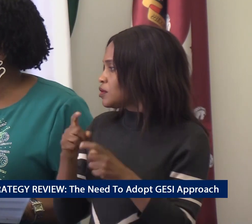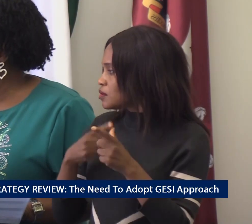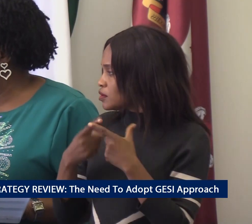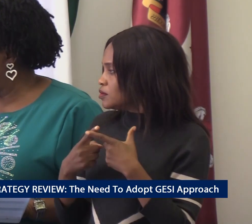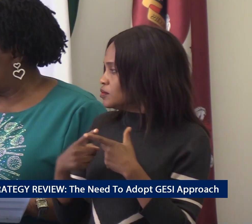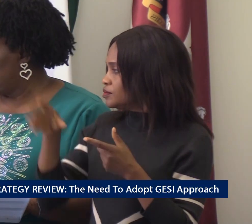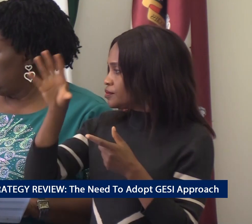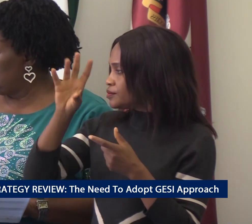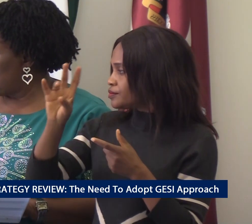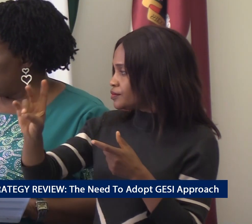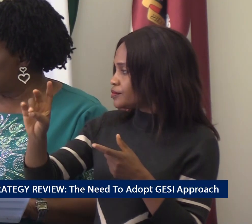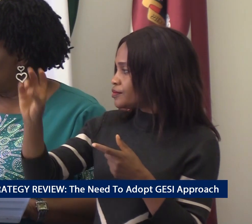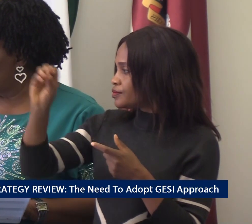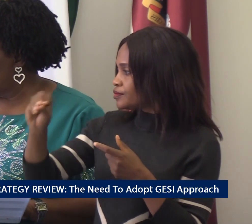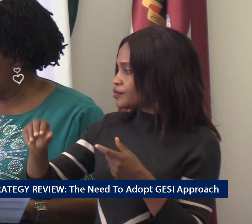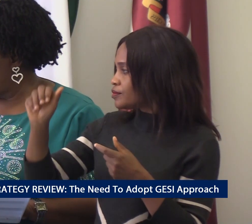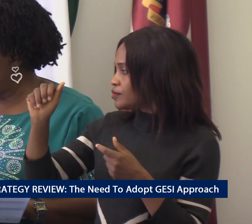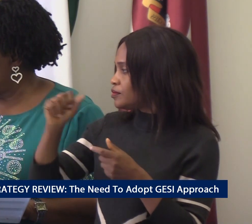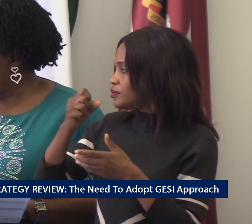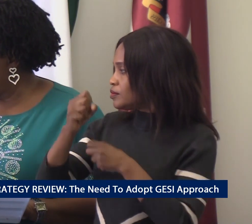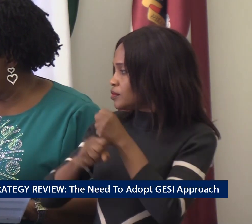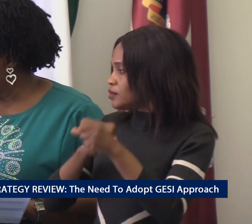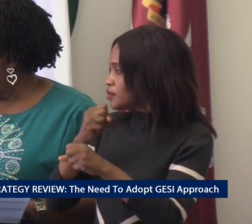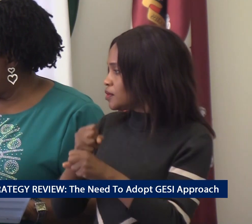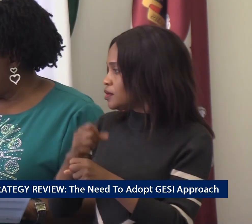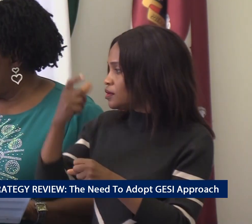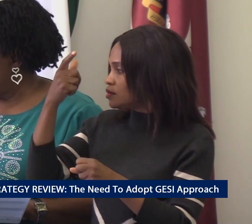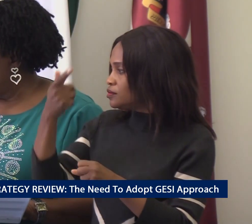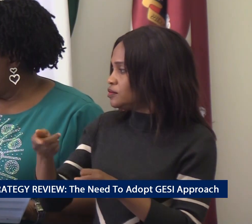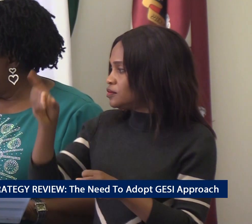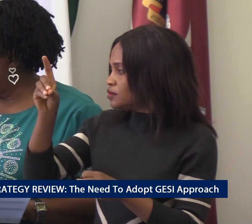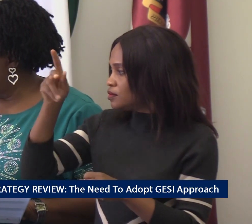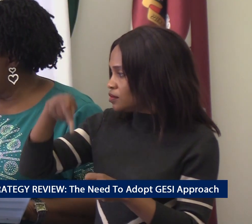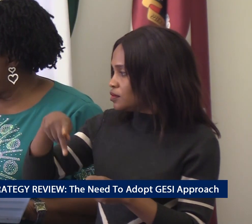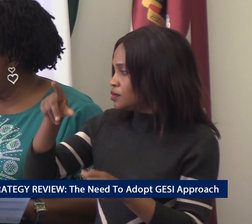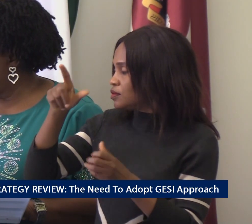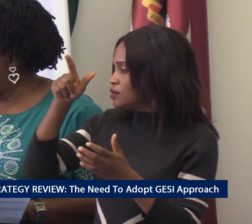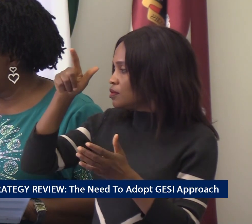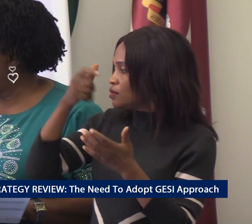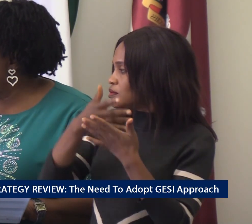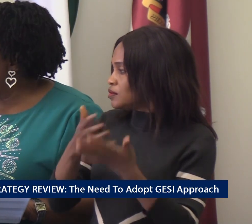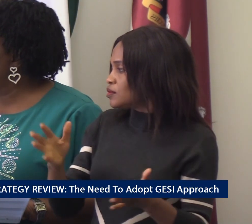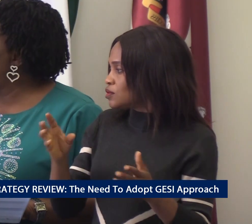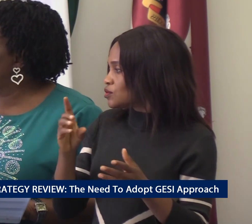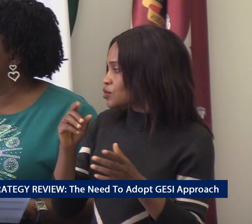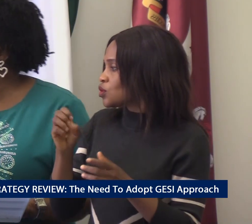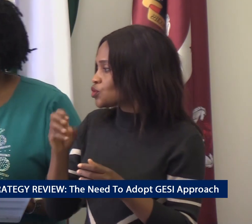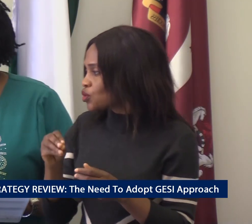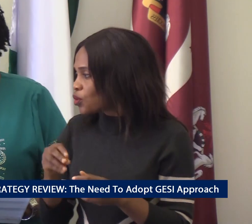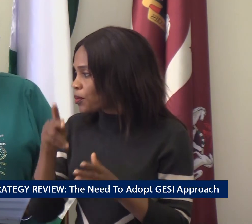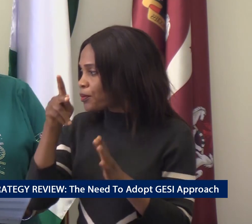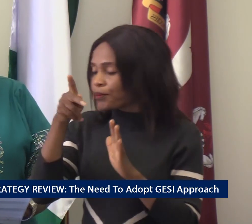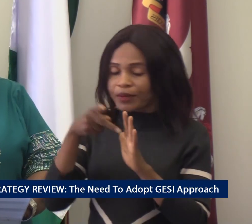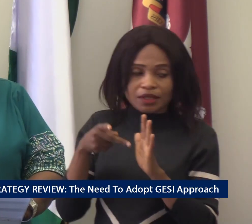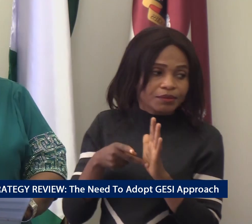annual GDP loss due to untapped potential. That is statistic by the World Bank. So Parliament holds the